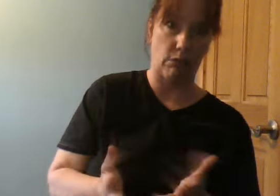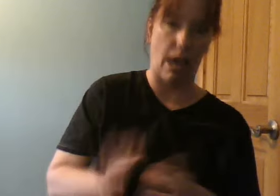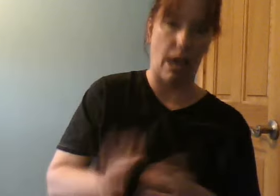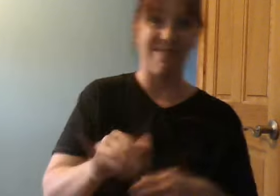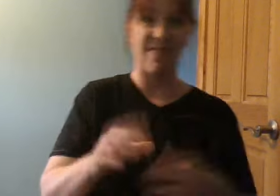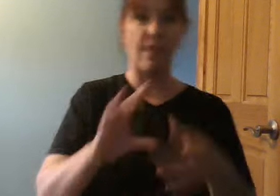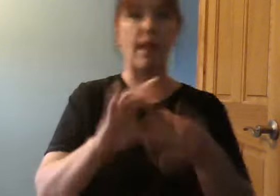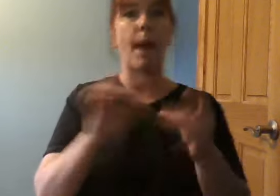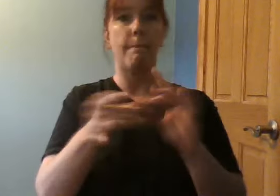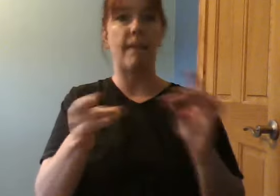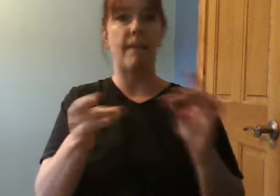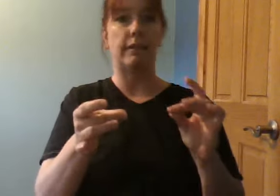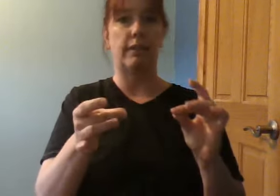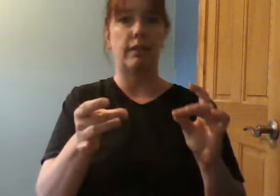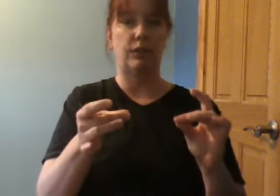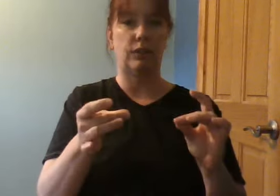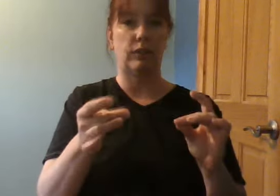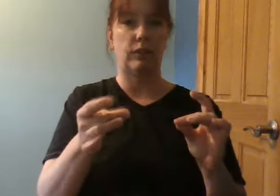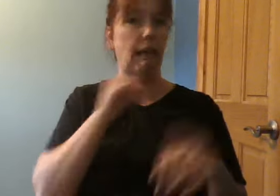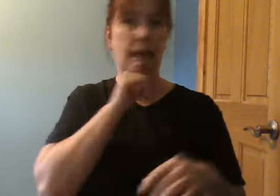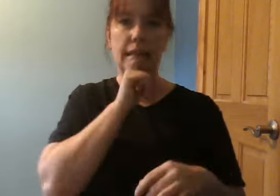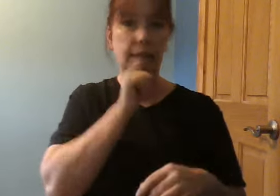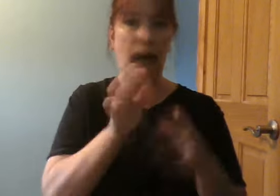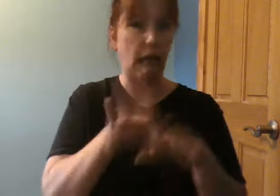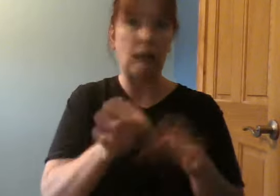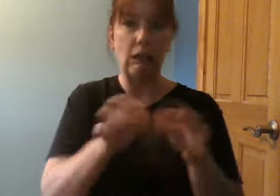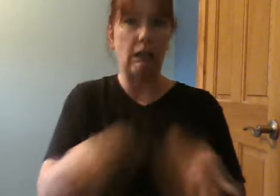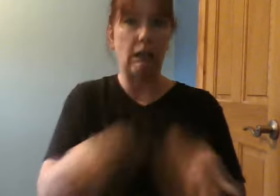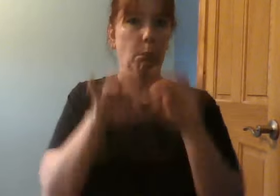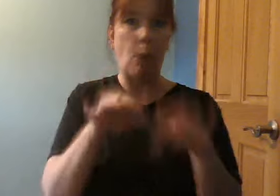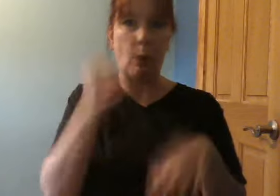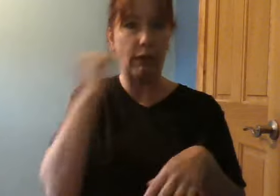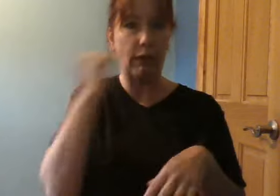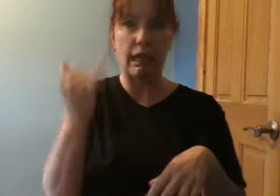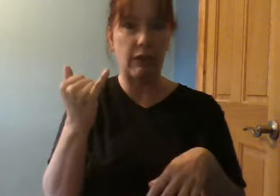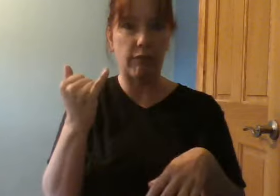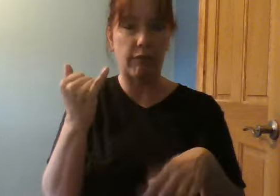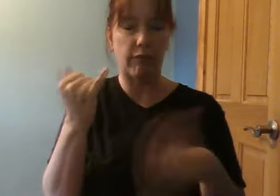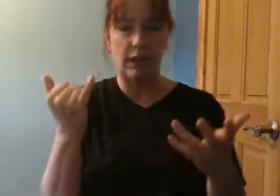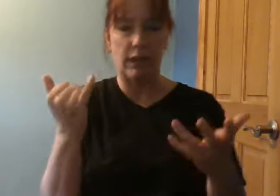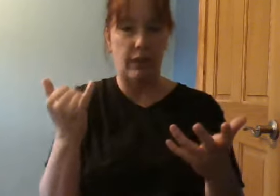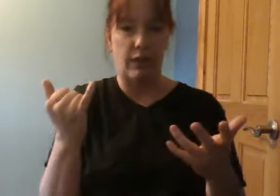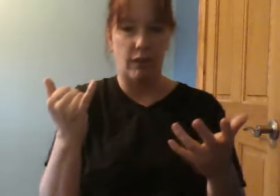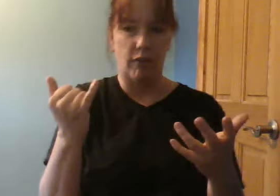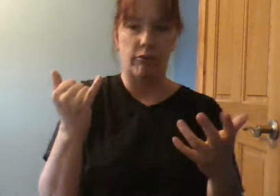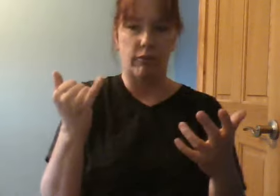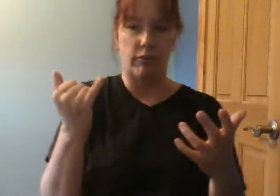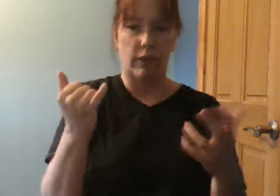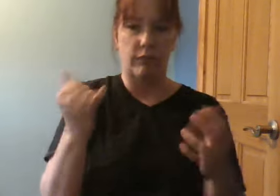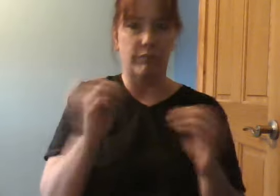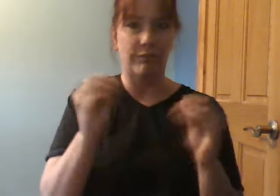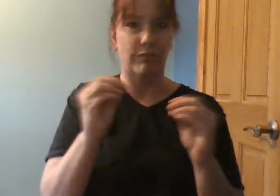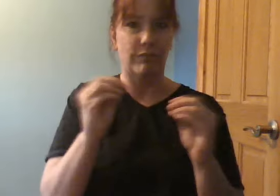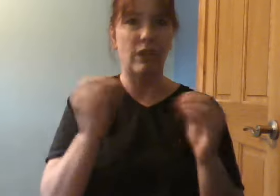I'm a trader at the bank. Right? If that message just comes from anybody, it has zero information value. It has there's no point in sending that